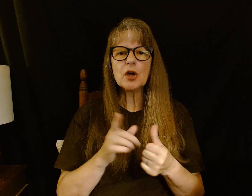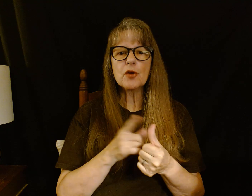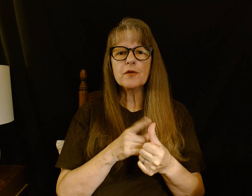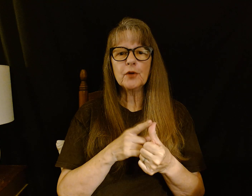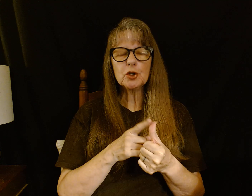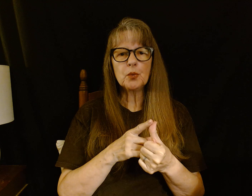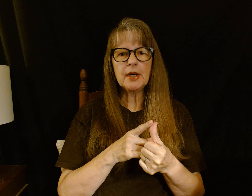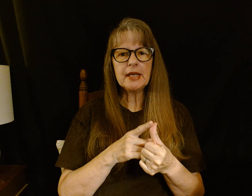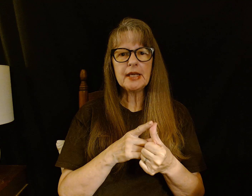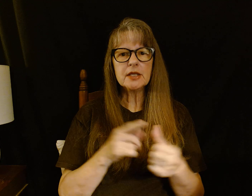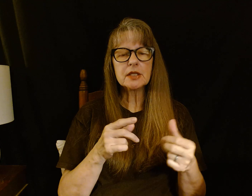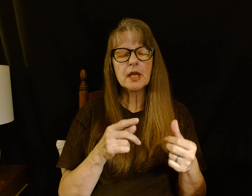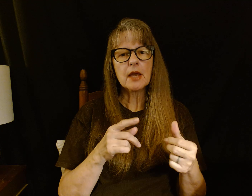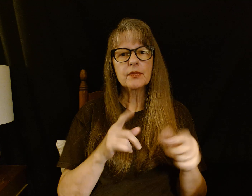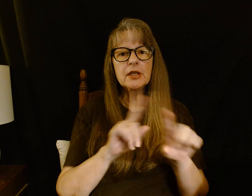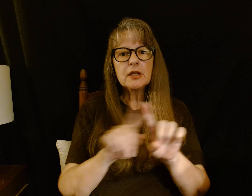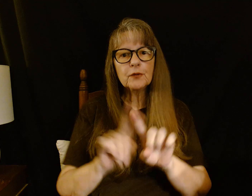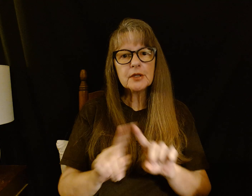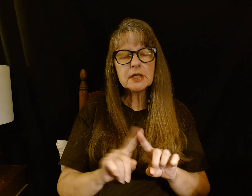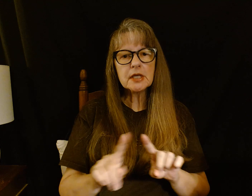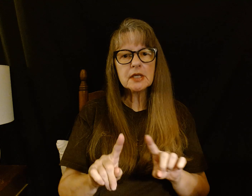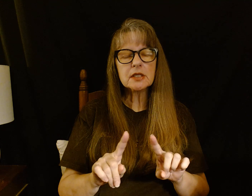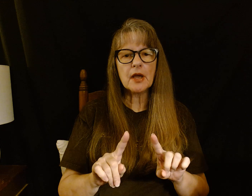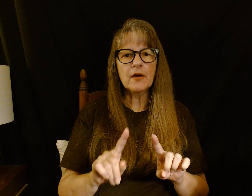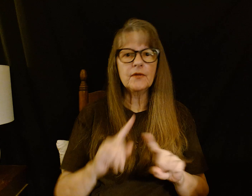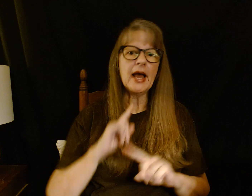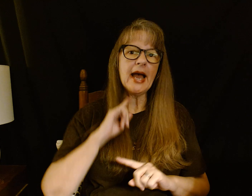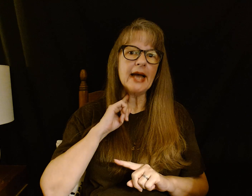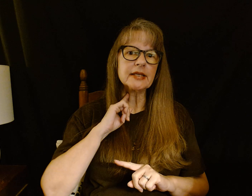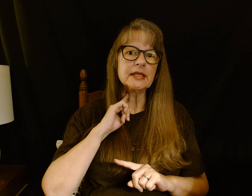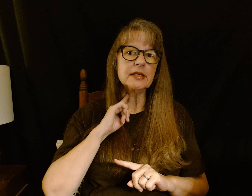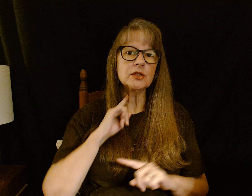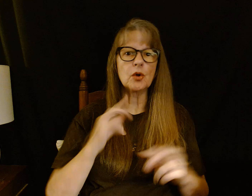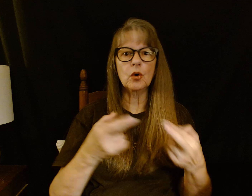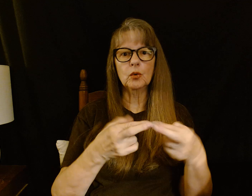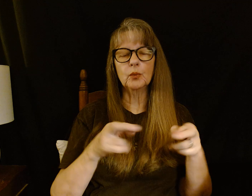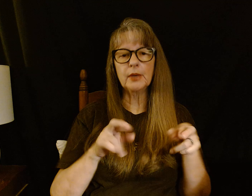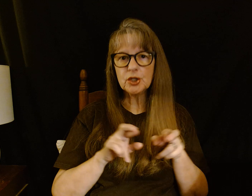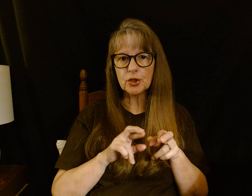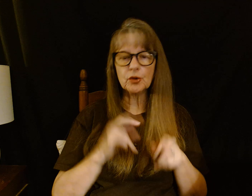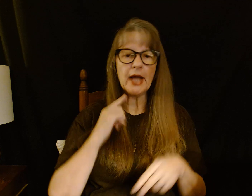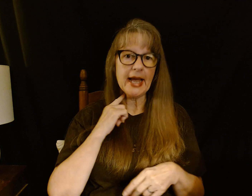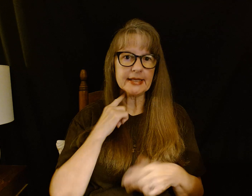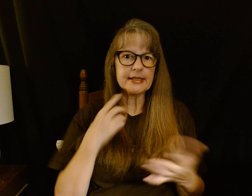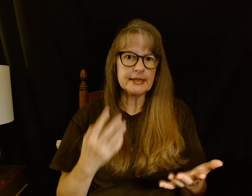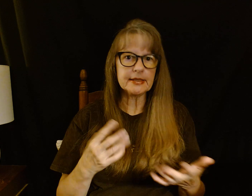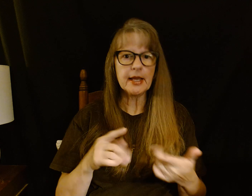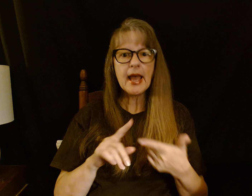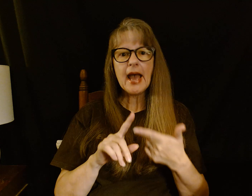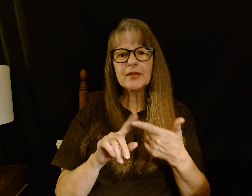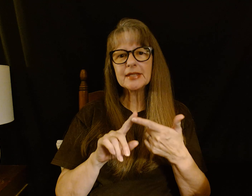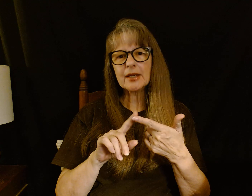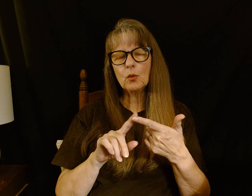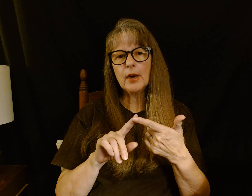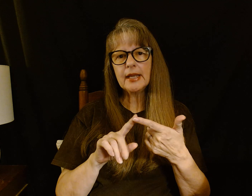the first one is the differences of accents or regional accents. And the second one